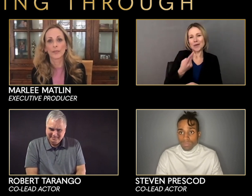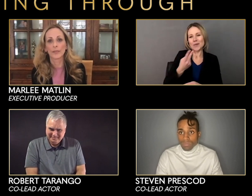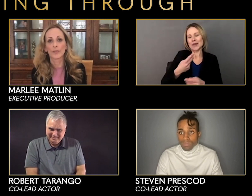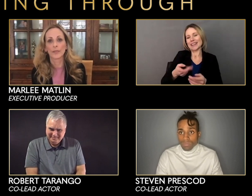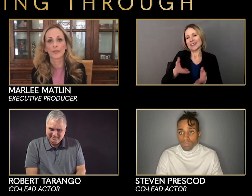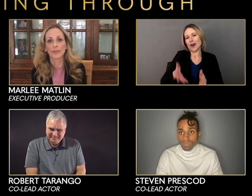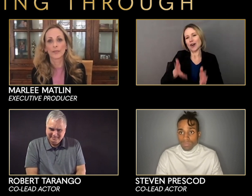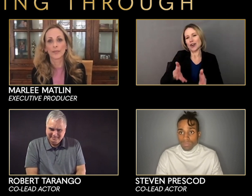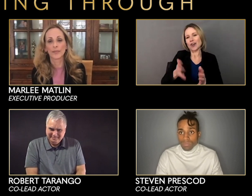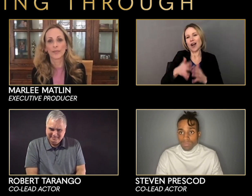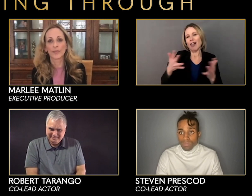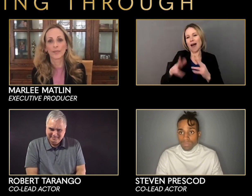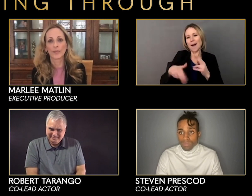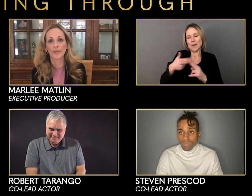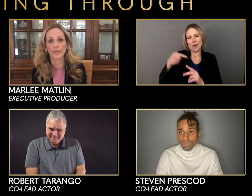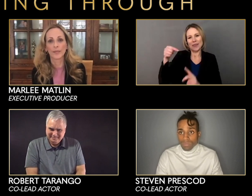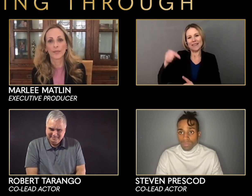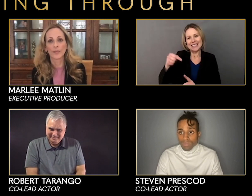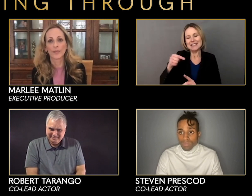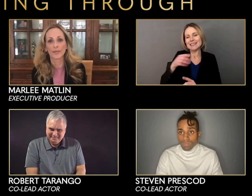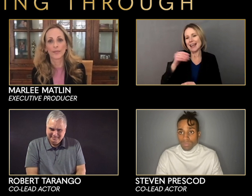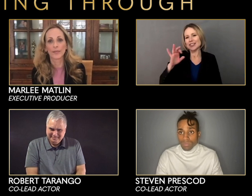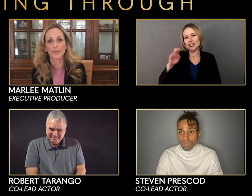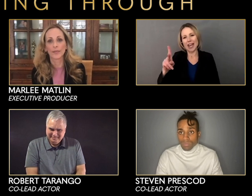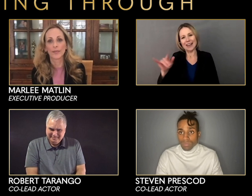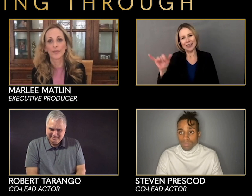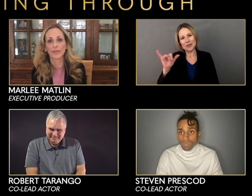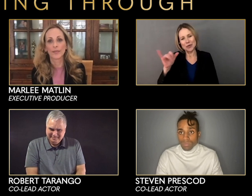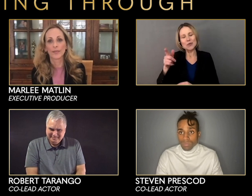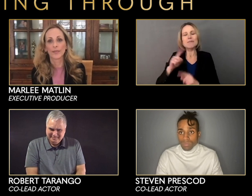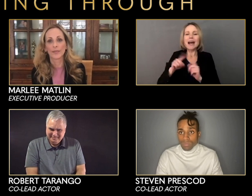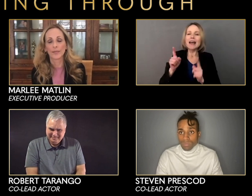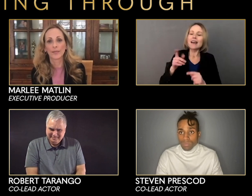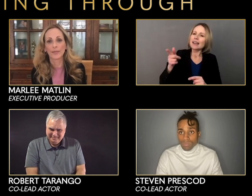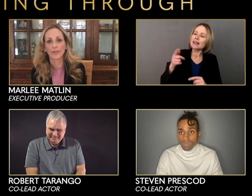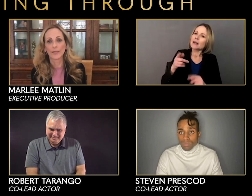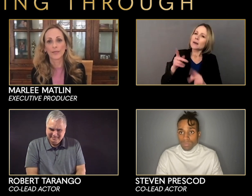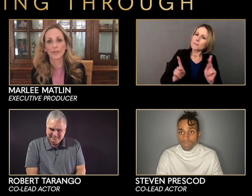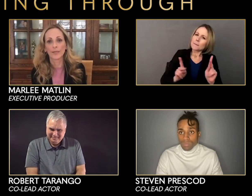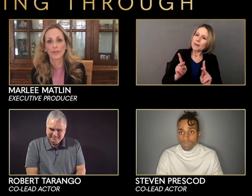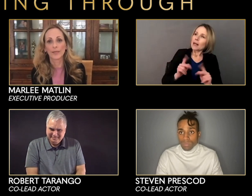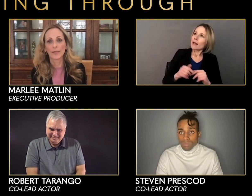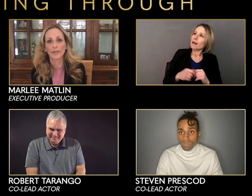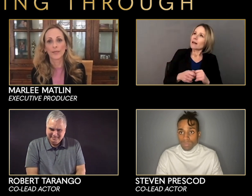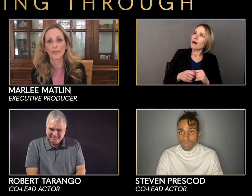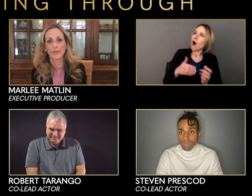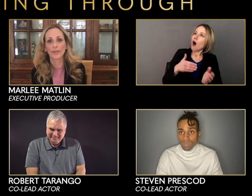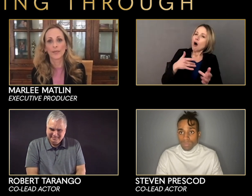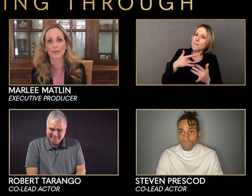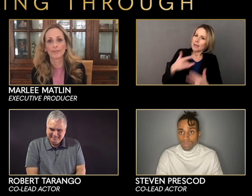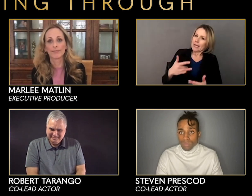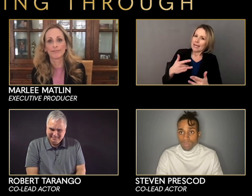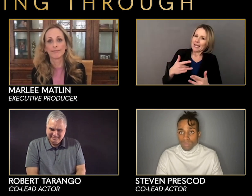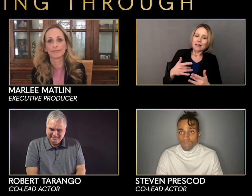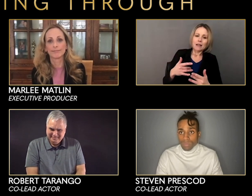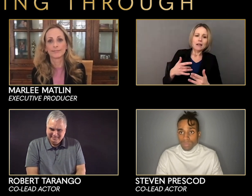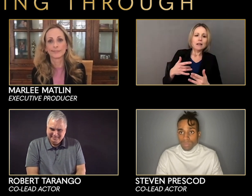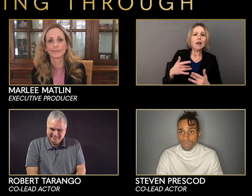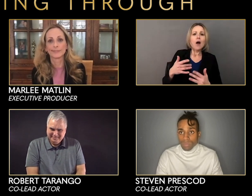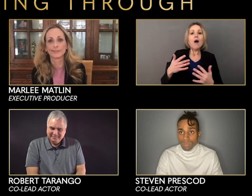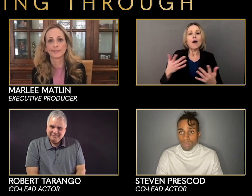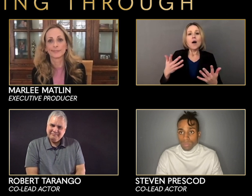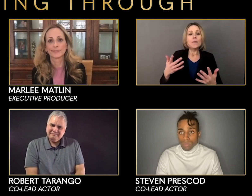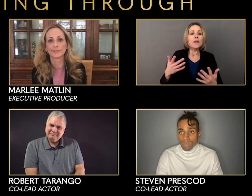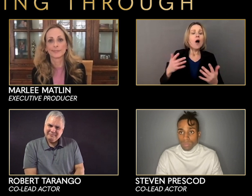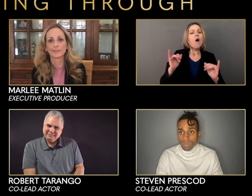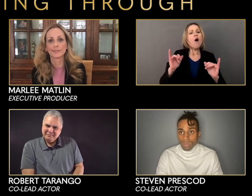this, and Jack, but people kind of take this on as if like, oh, accessibility, it's a